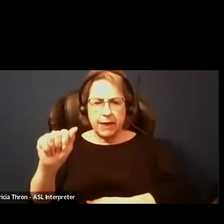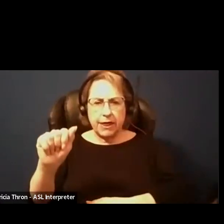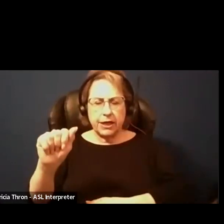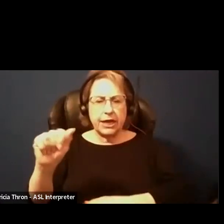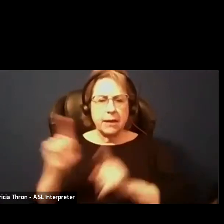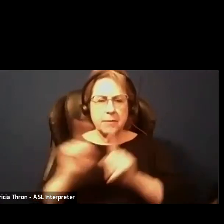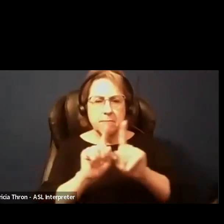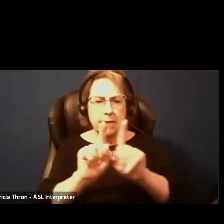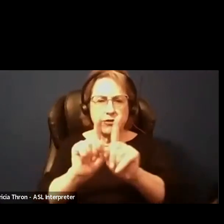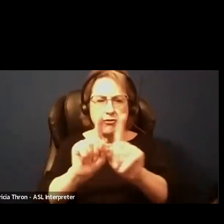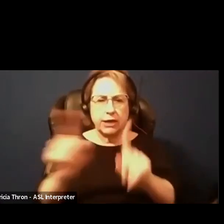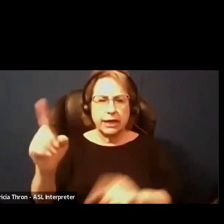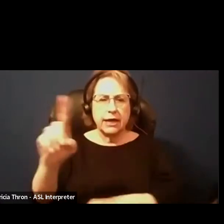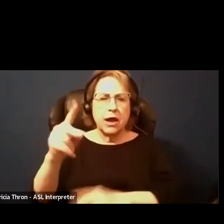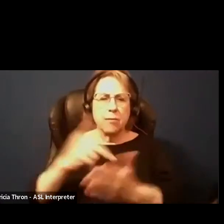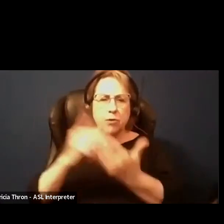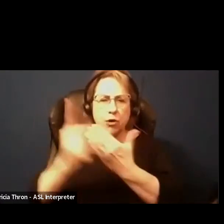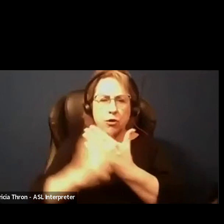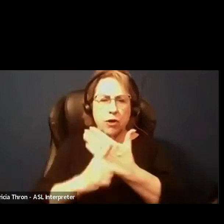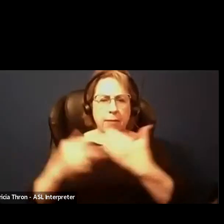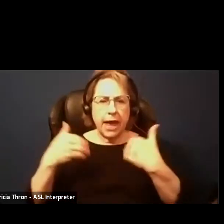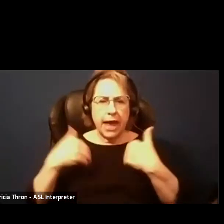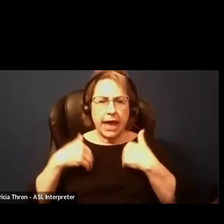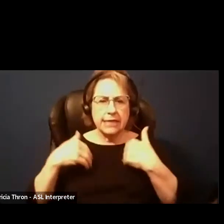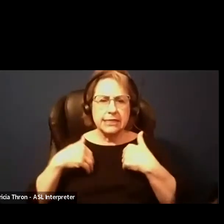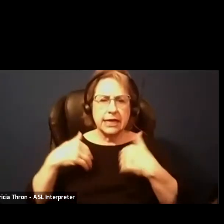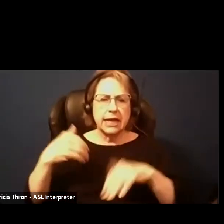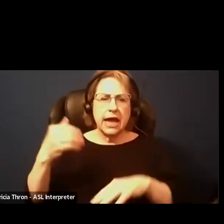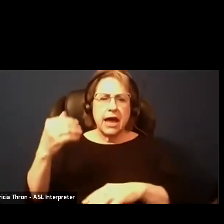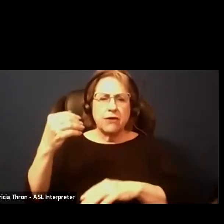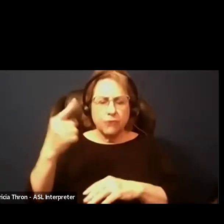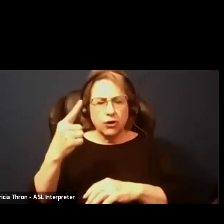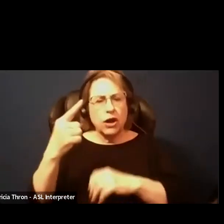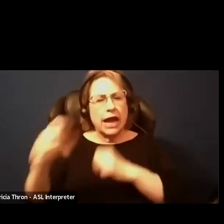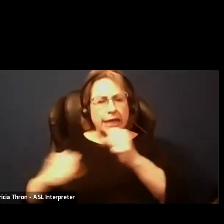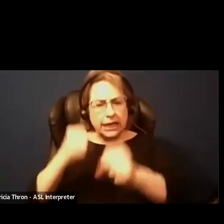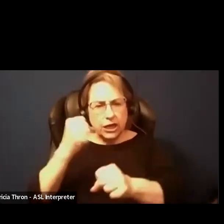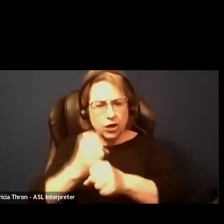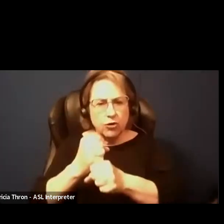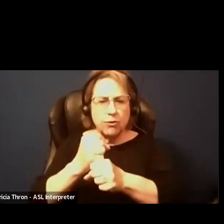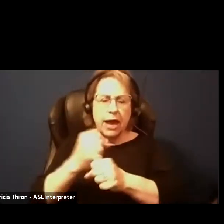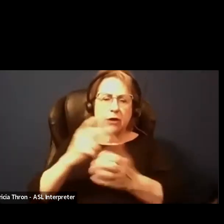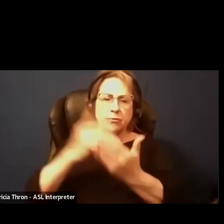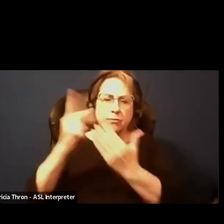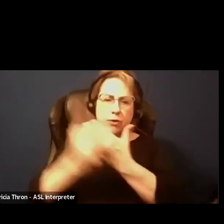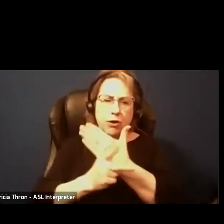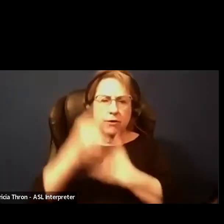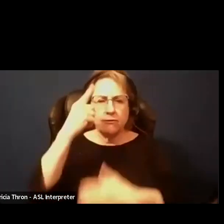to a year-round initiative across the country as a nationwide effort to promote career development for students